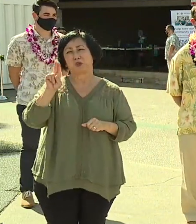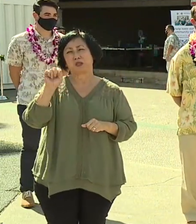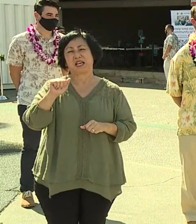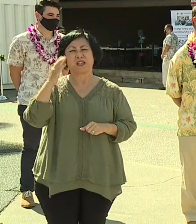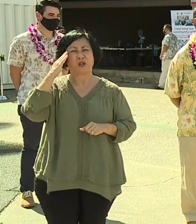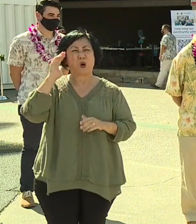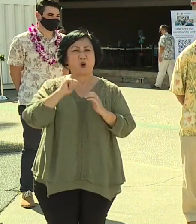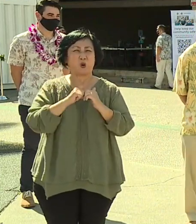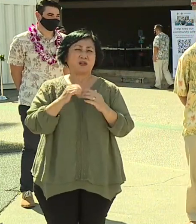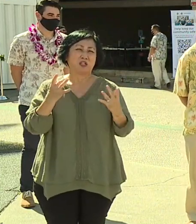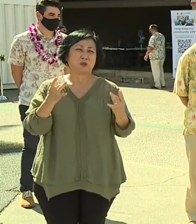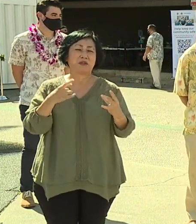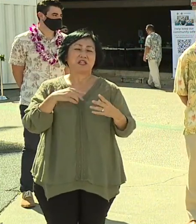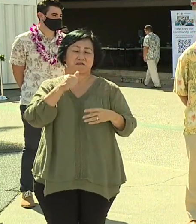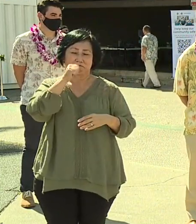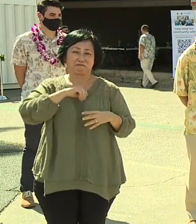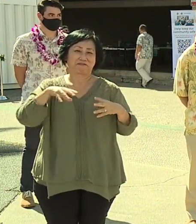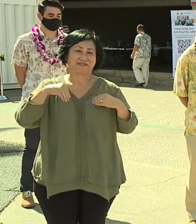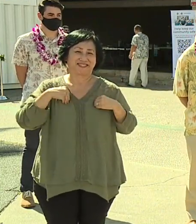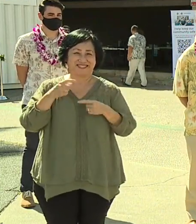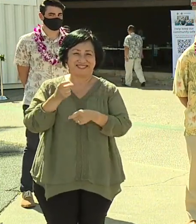humidity. Yeah. Yeah. Oh,